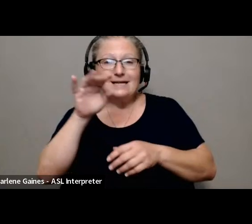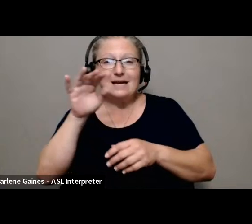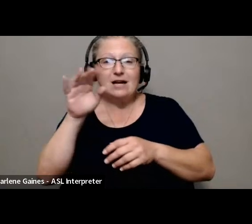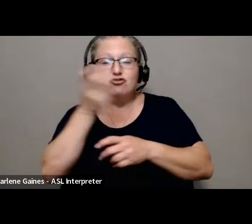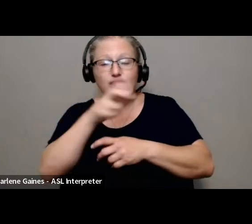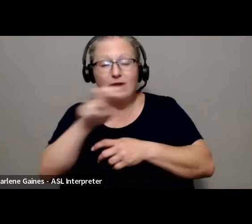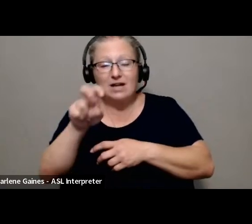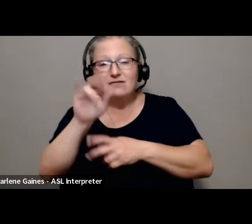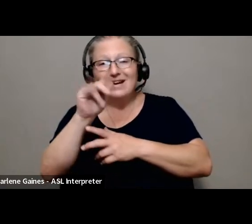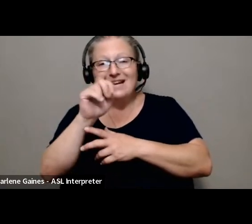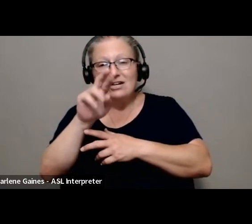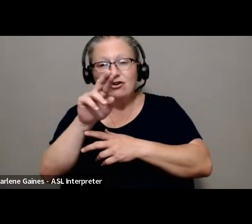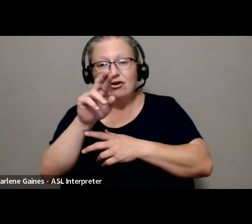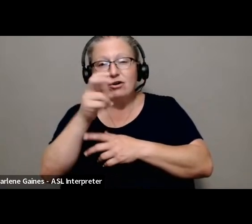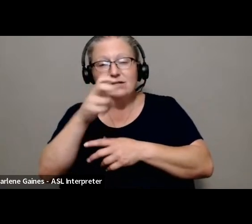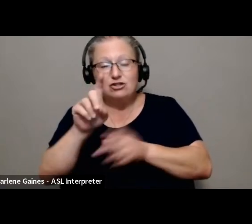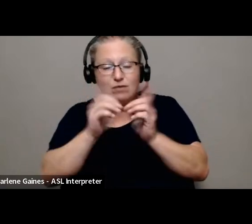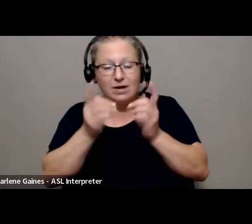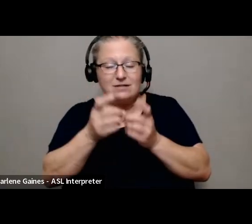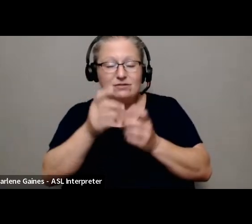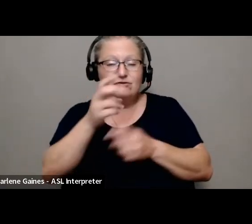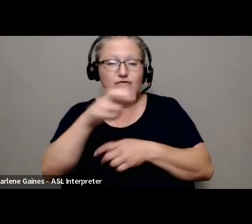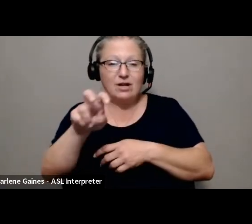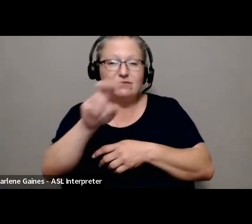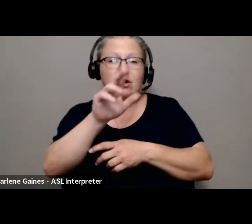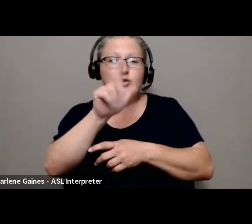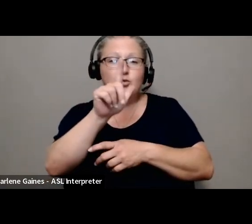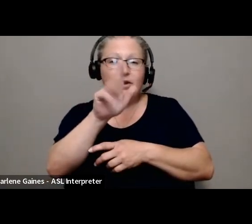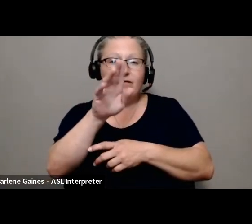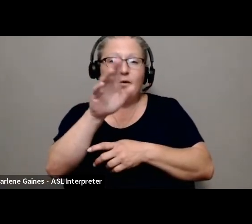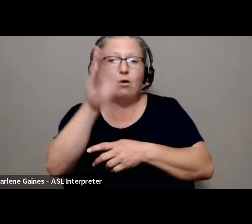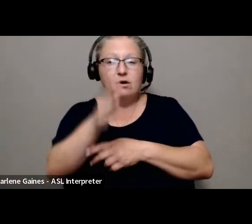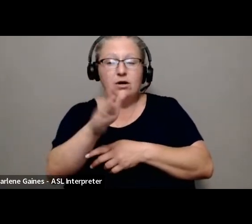transfers, 2425-7,